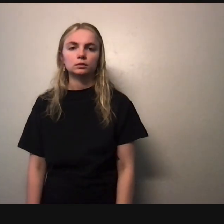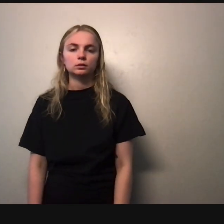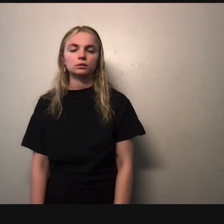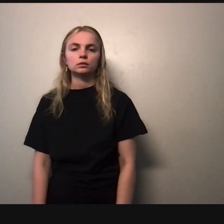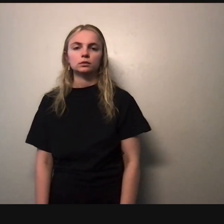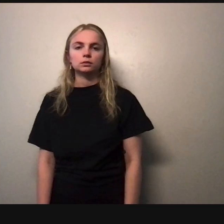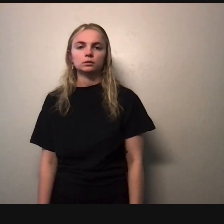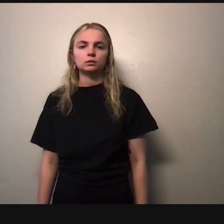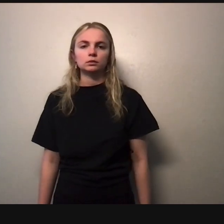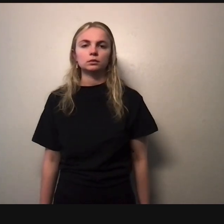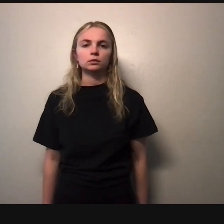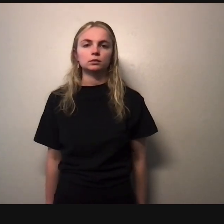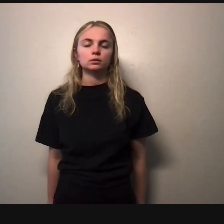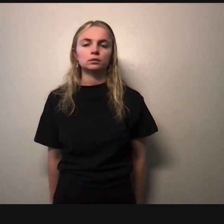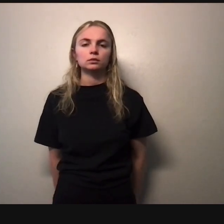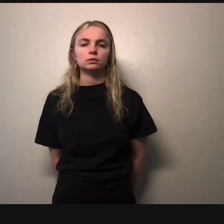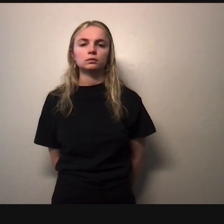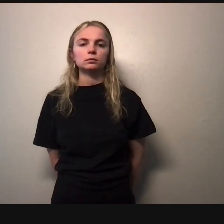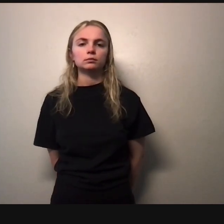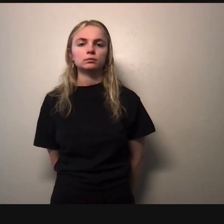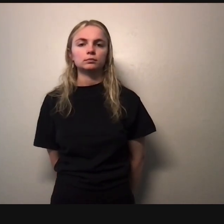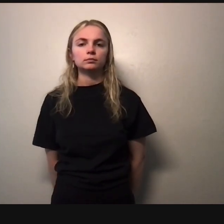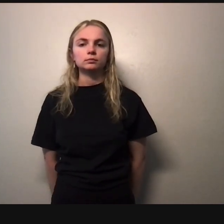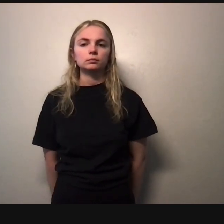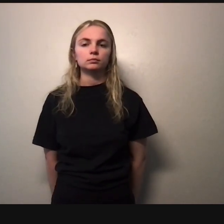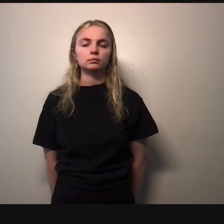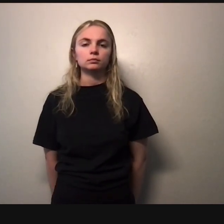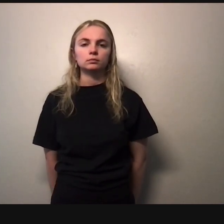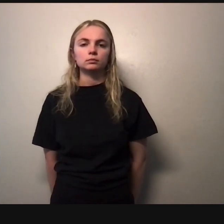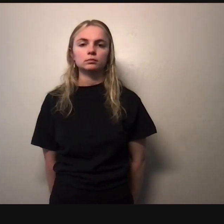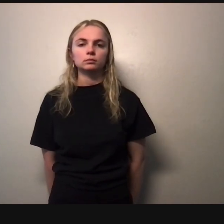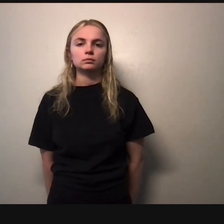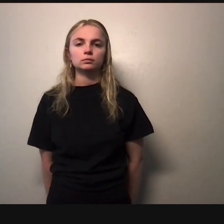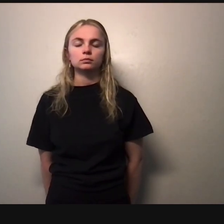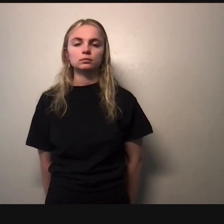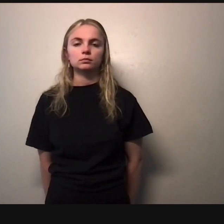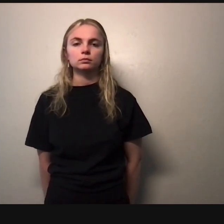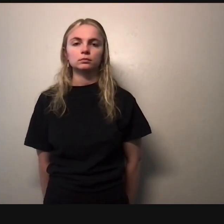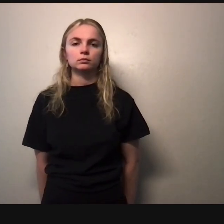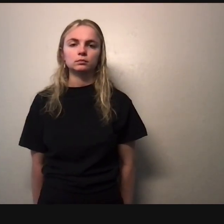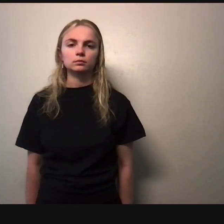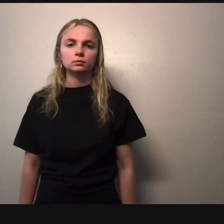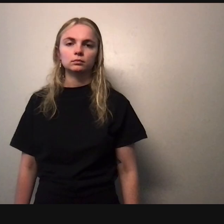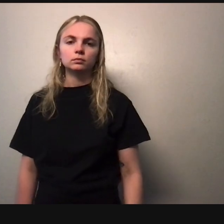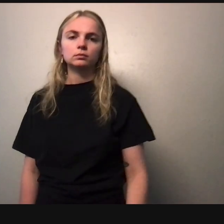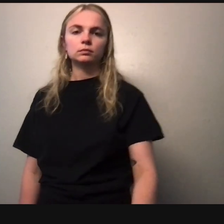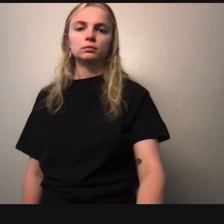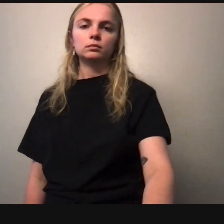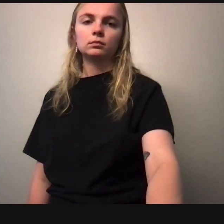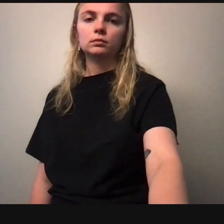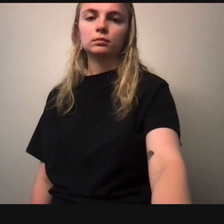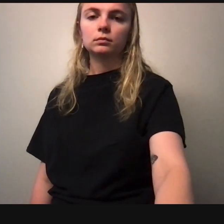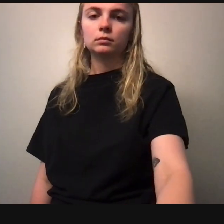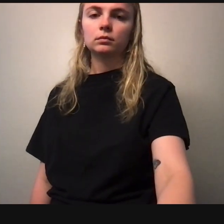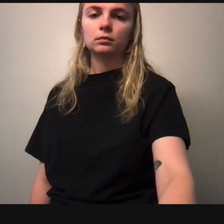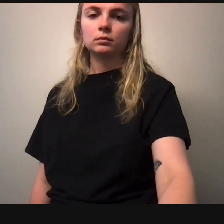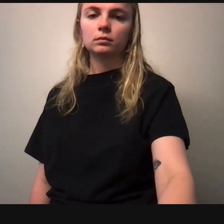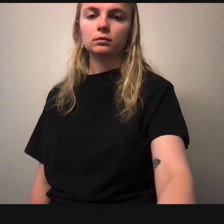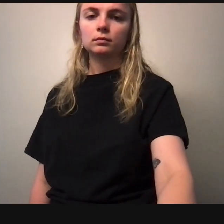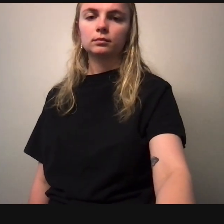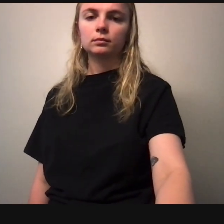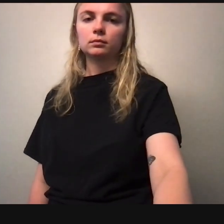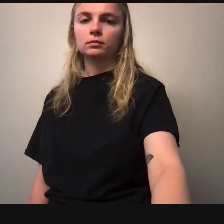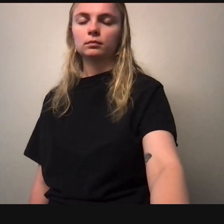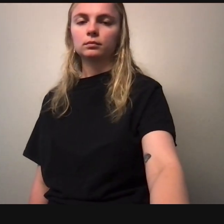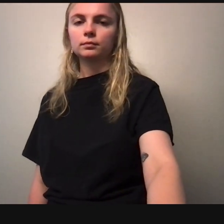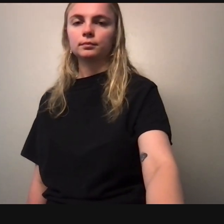Amputation done. I told the doctor that morning, I want to try to walk. And the nurse and him were like, you're weird. Like, there's no way you can walk. Like, we've